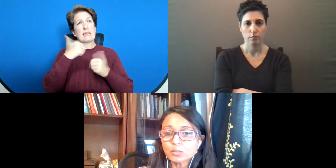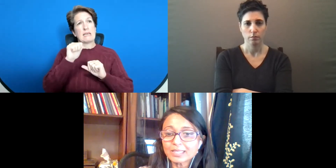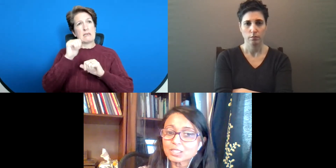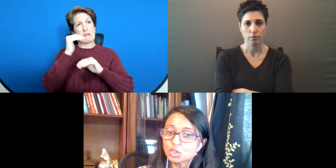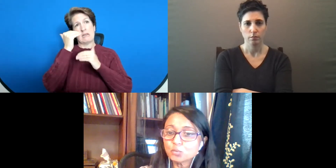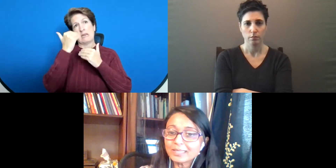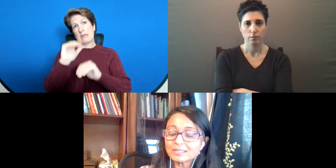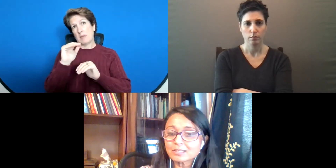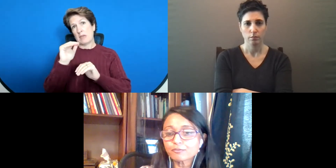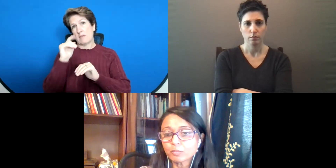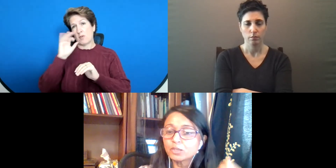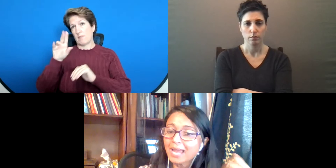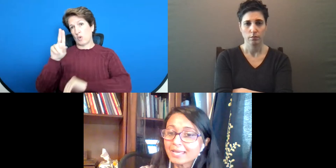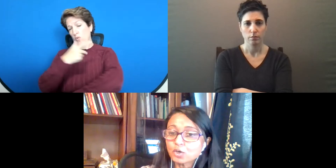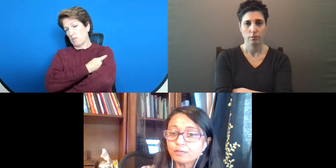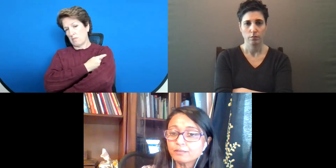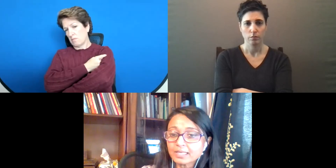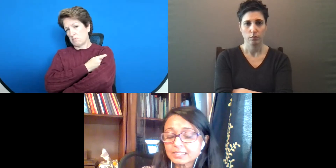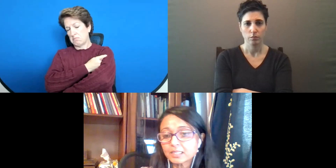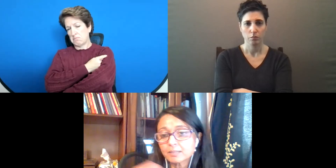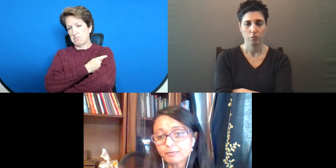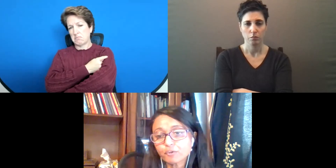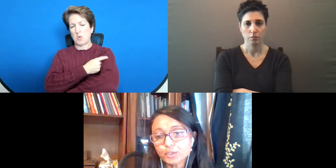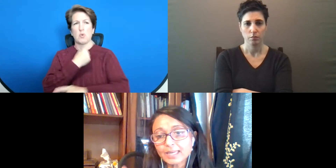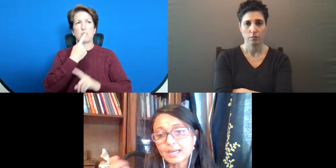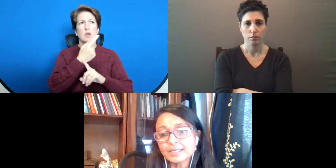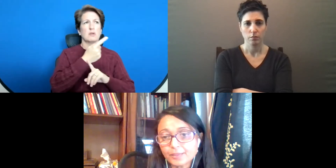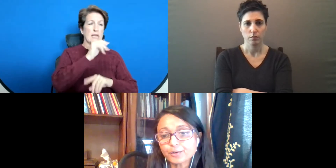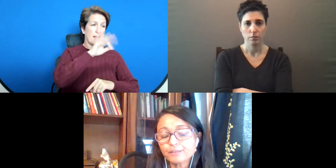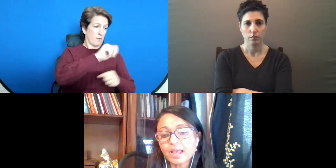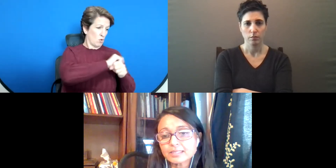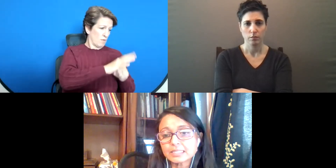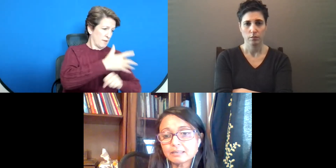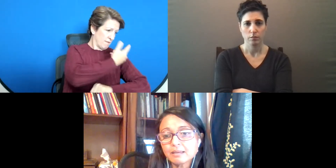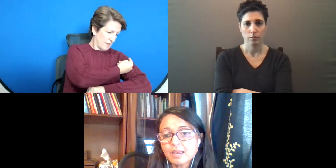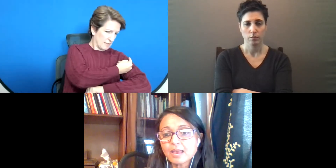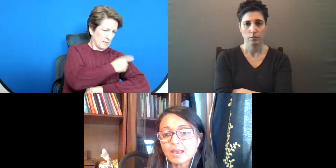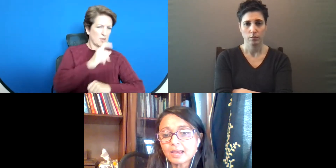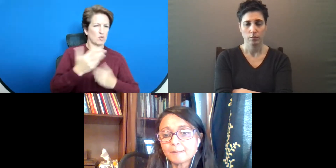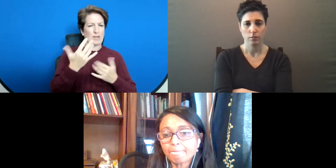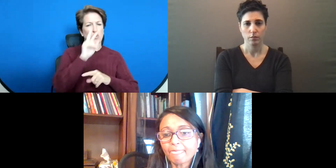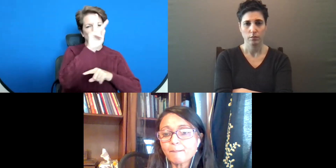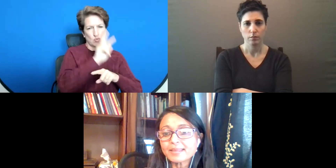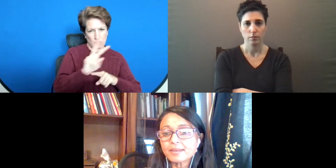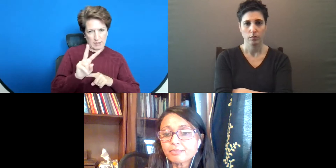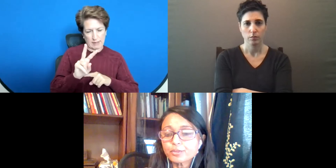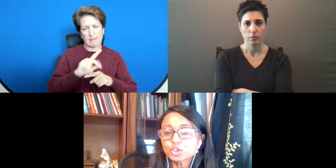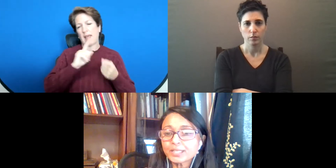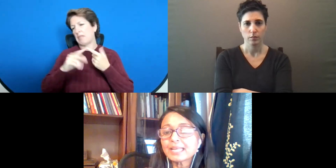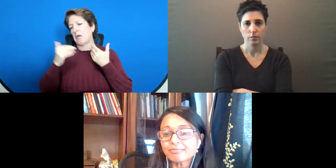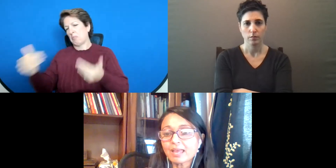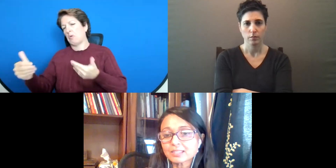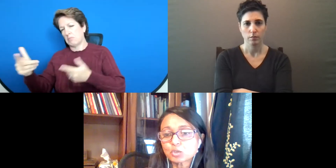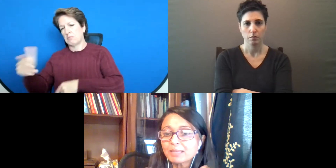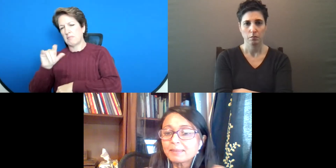you have to wait 2 weeks from when you had a COVID vaccine before you get another vaccine. But